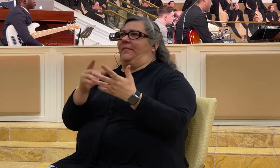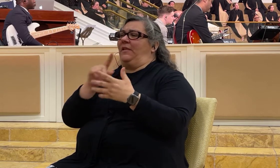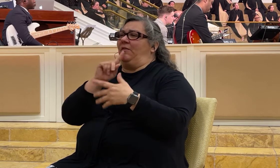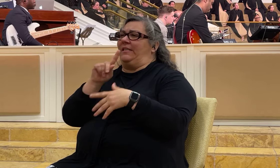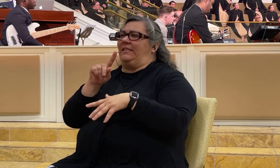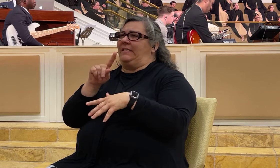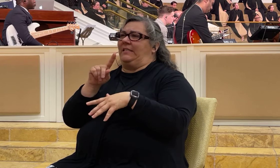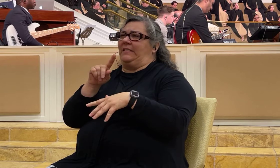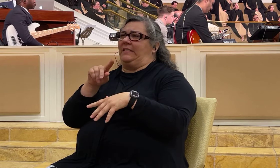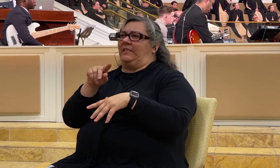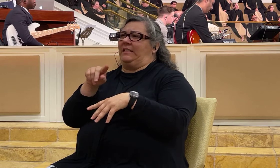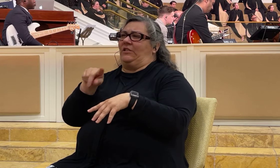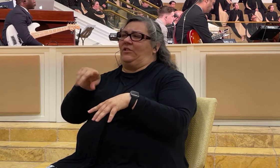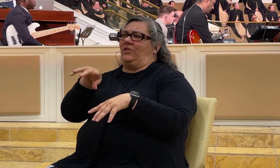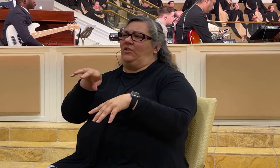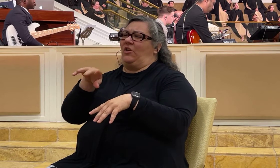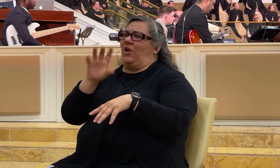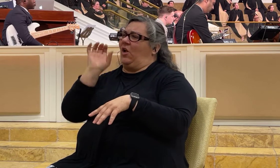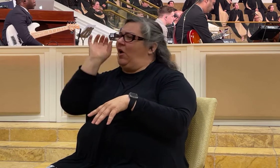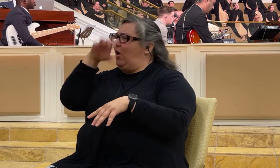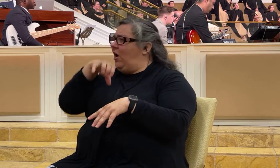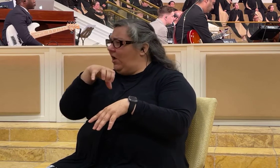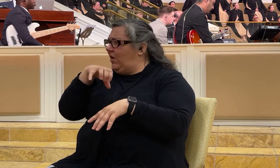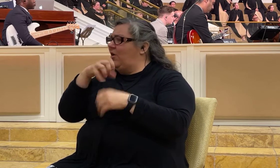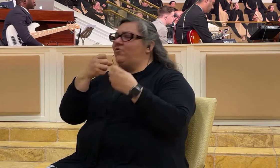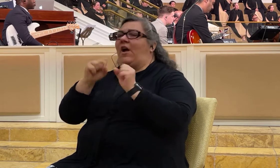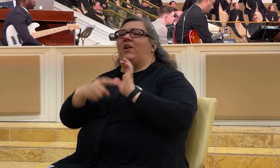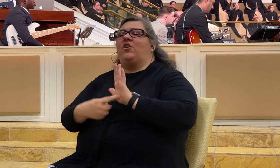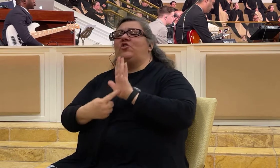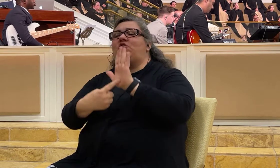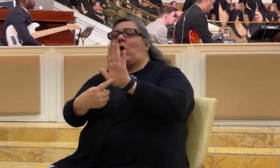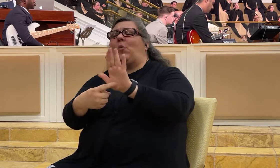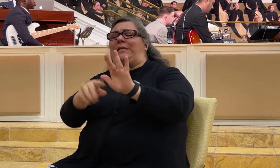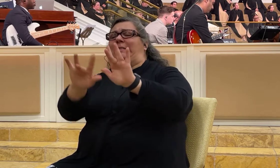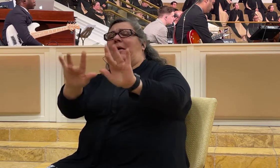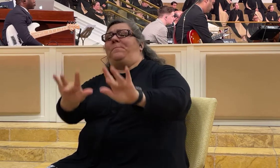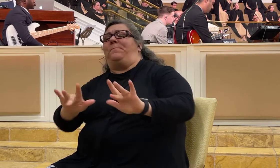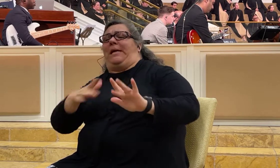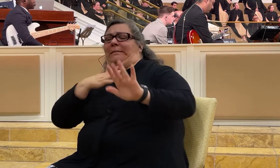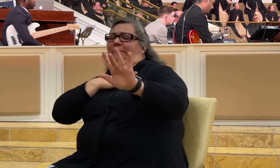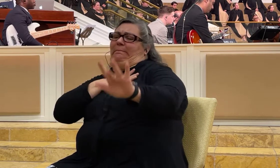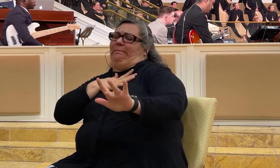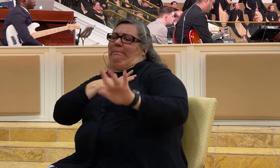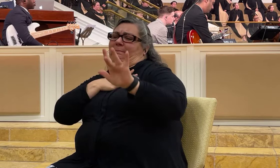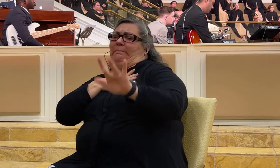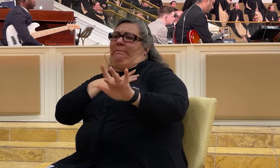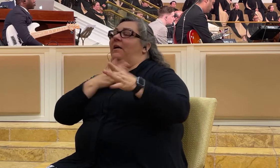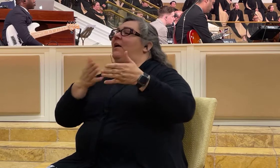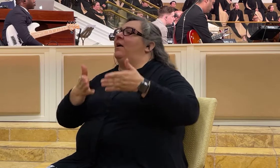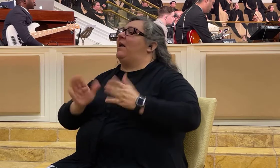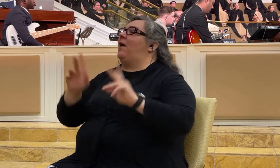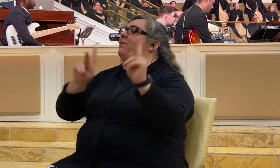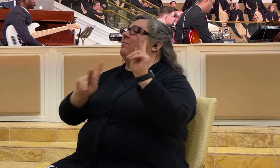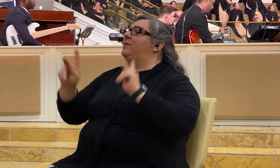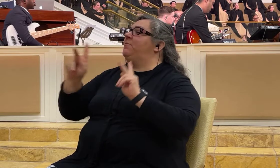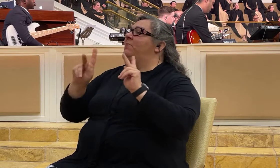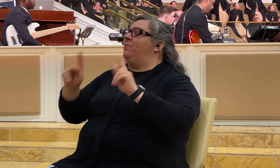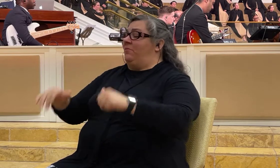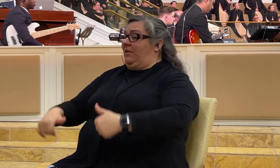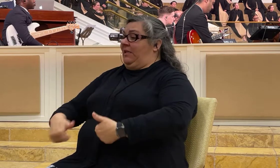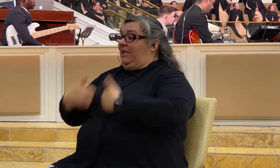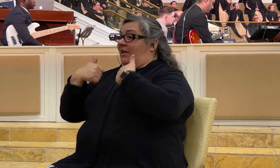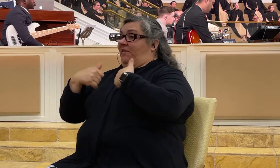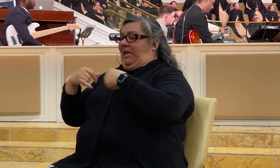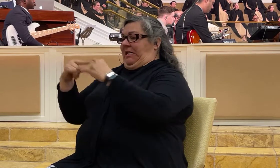puzzling way, is trying to show compassion by letting people live in trash